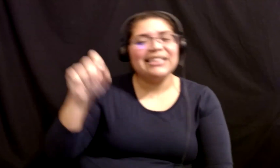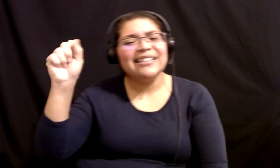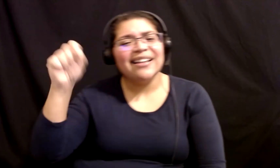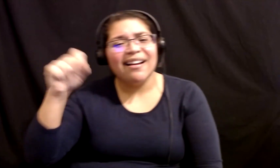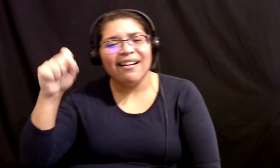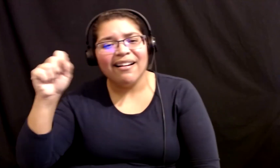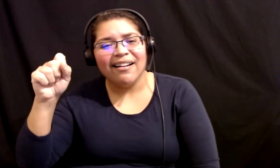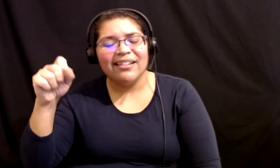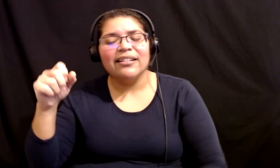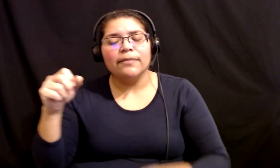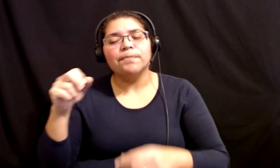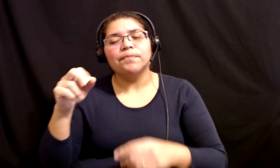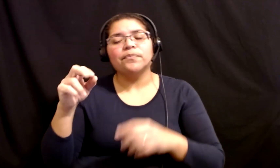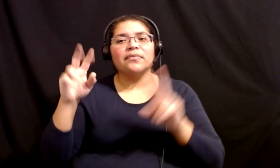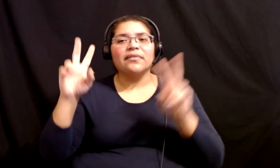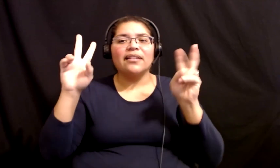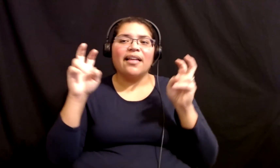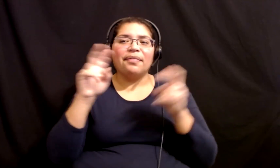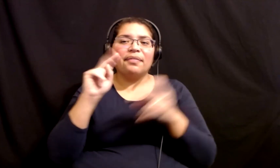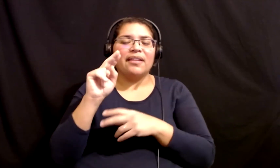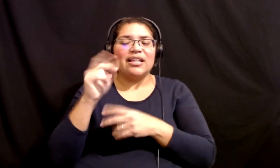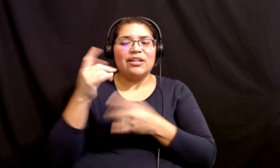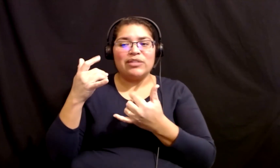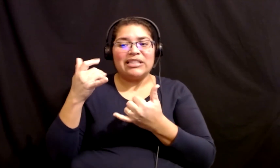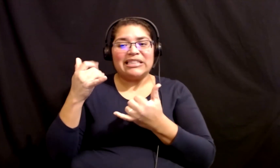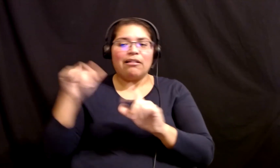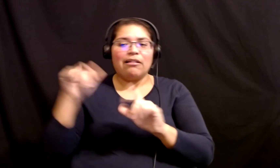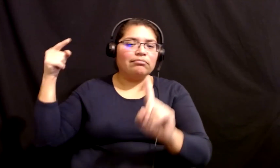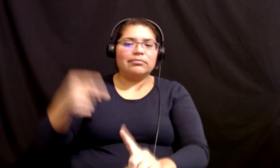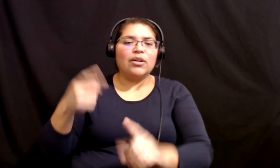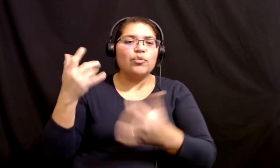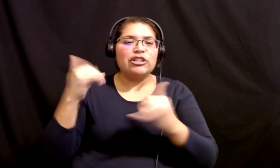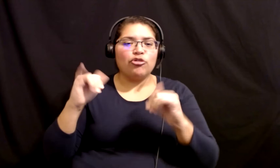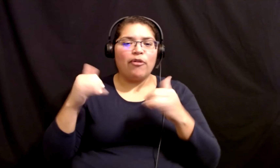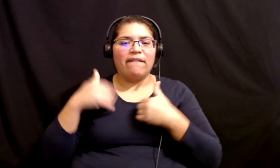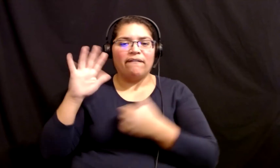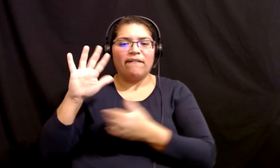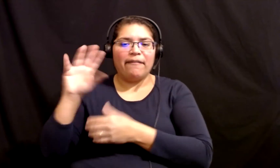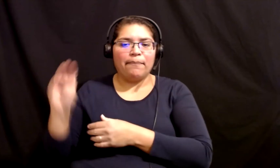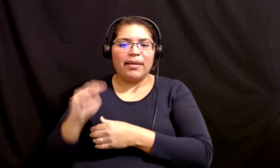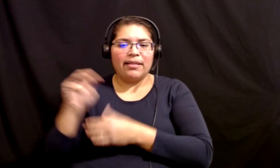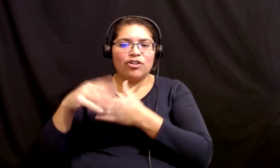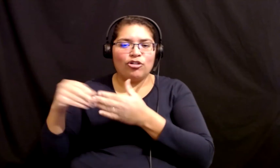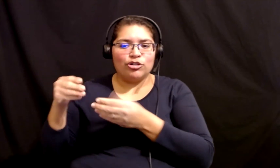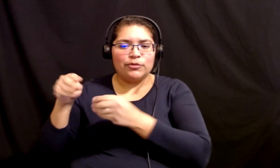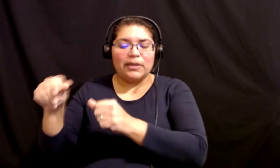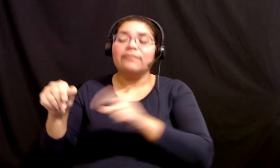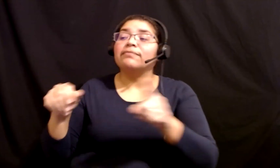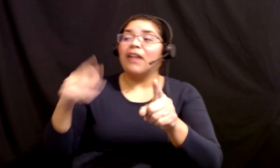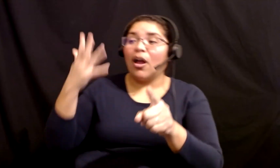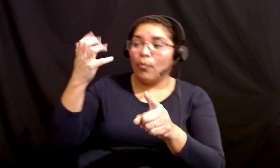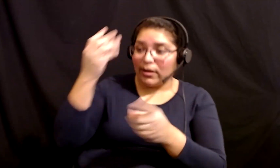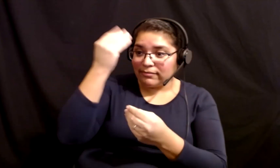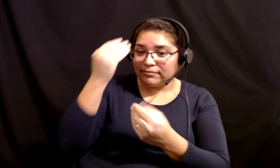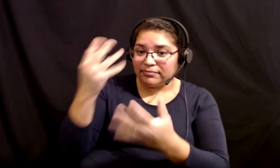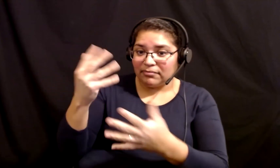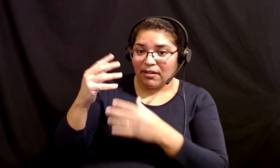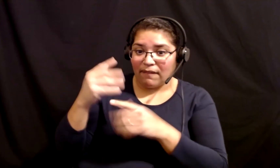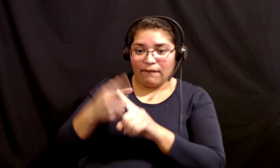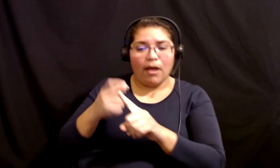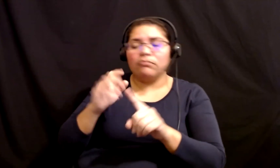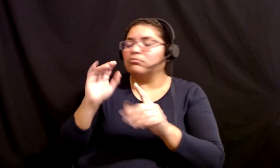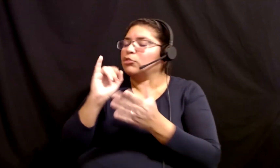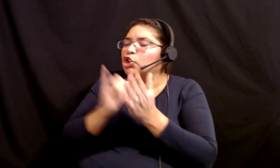the net result seems like we would still have $5 million to spend. Okay, well, the one thing I wanted to say about that, this is